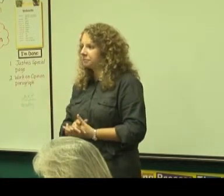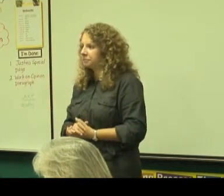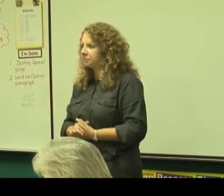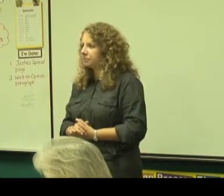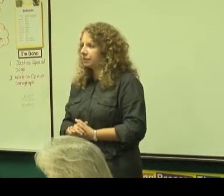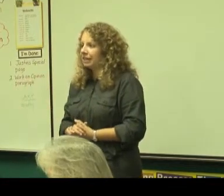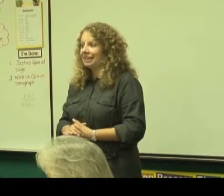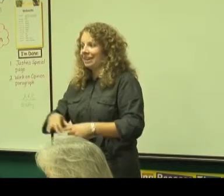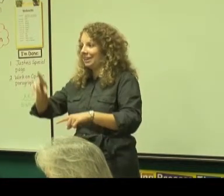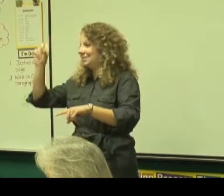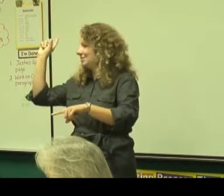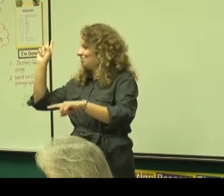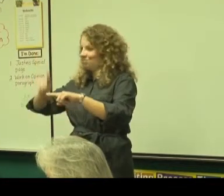cook? Can't.